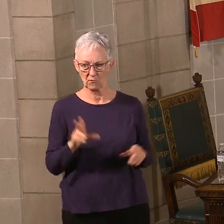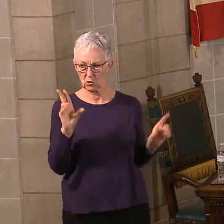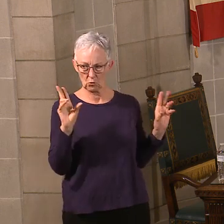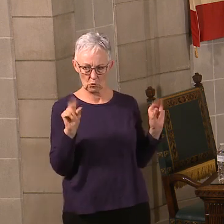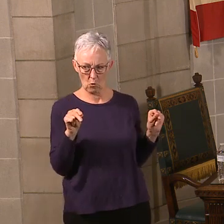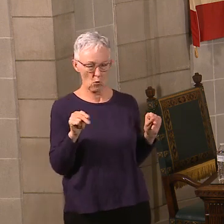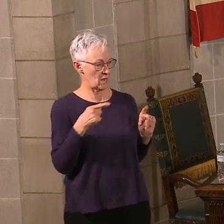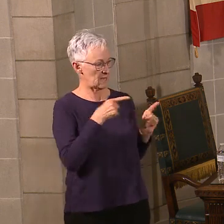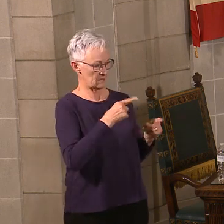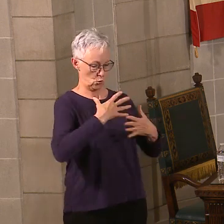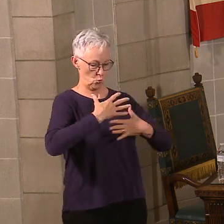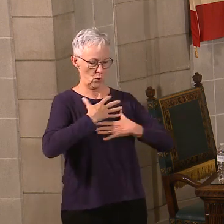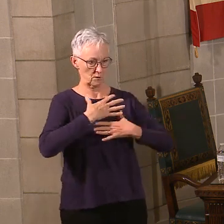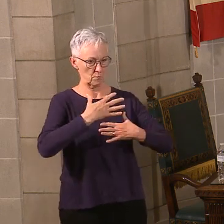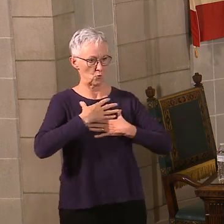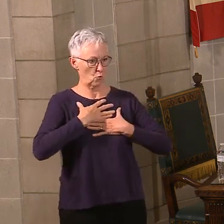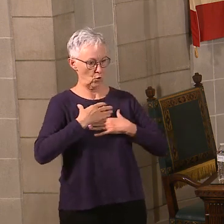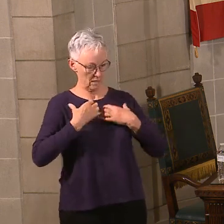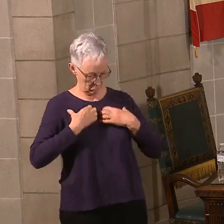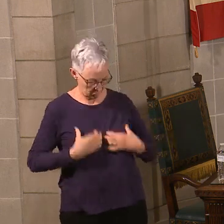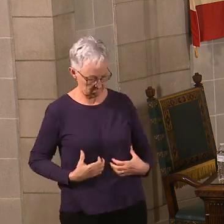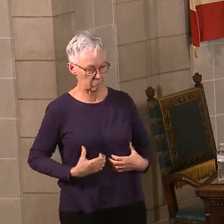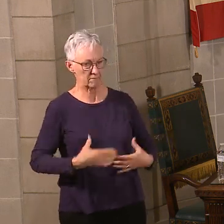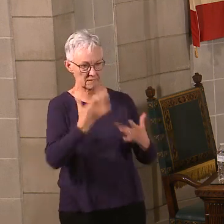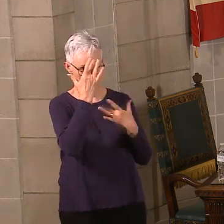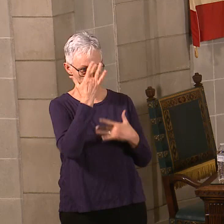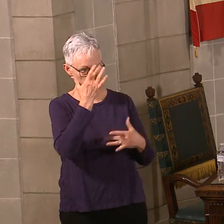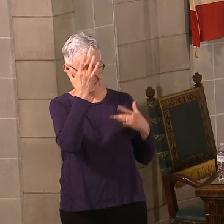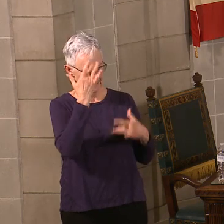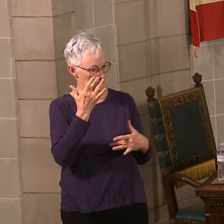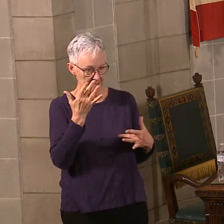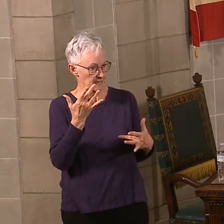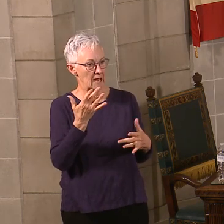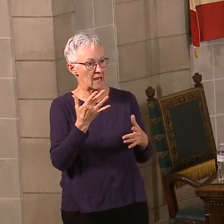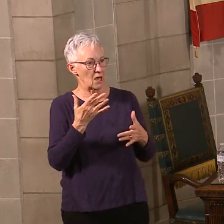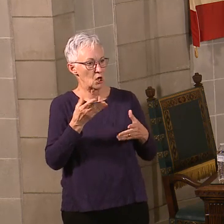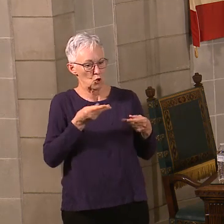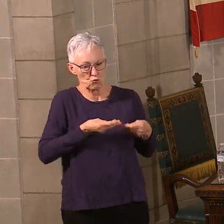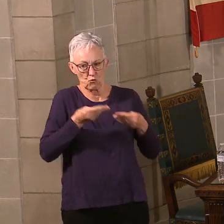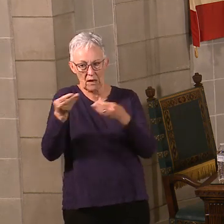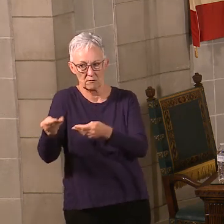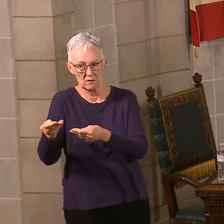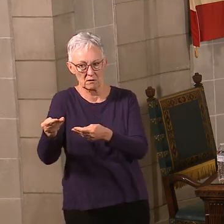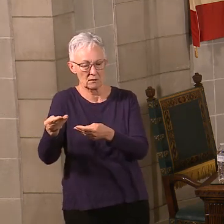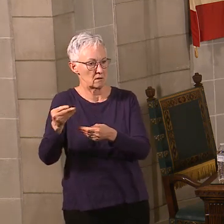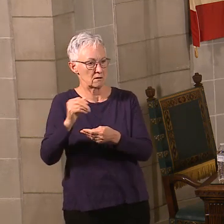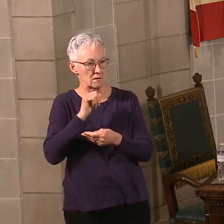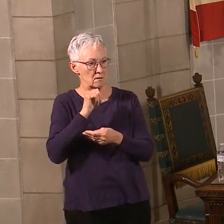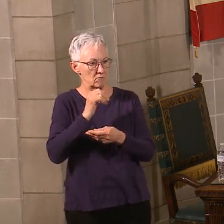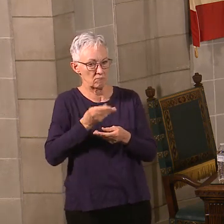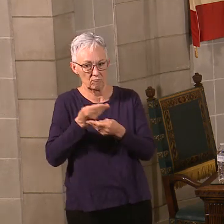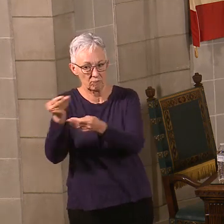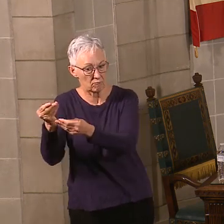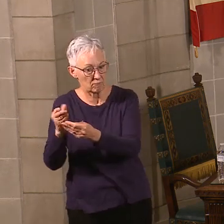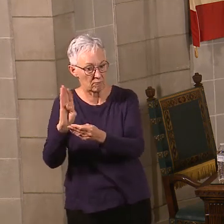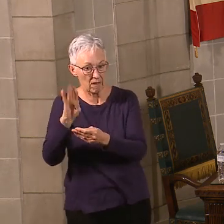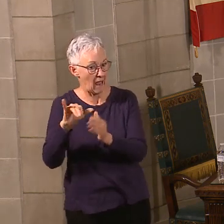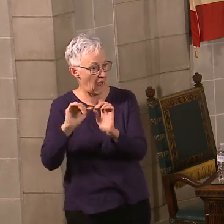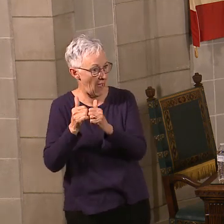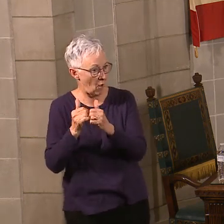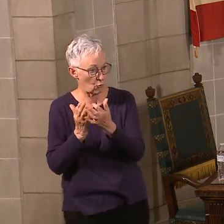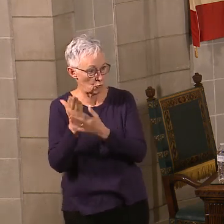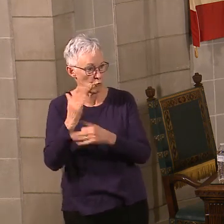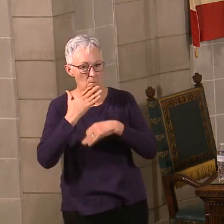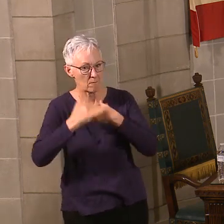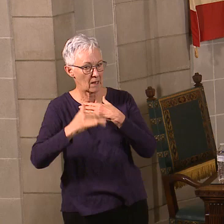and therefore cannot be transmitted by the blood. And the same thing applies to mosquitoes, that it's not going to be transmitted by mosquitoes like other diseases can, because